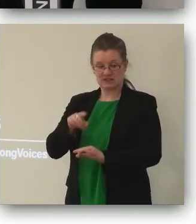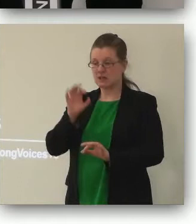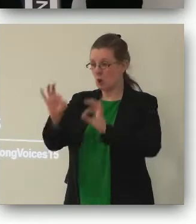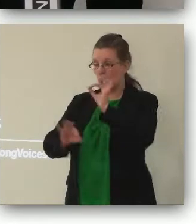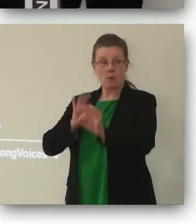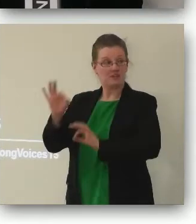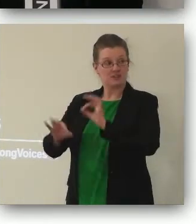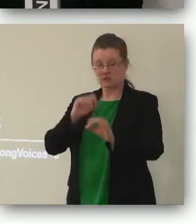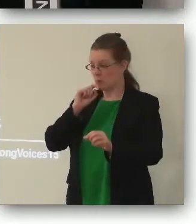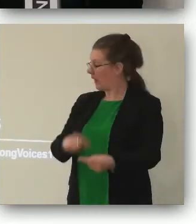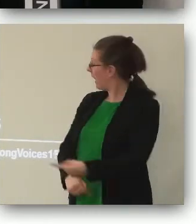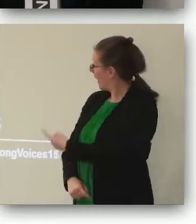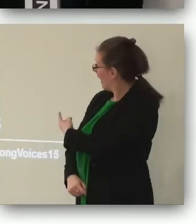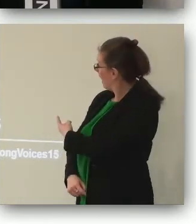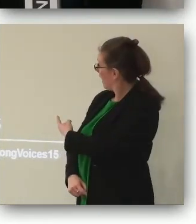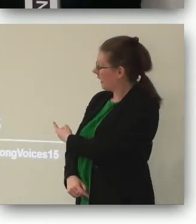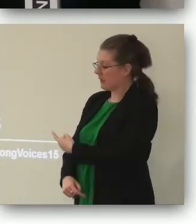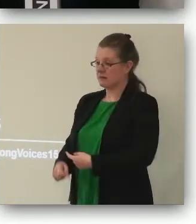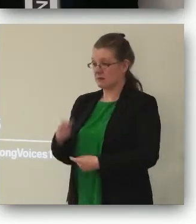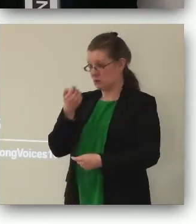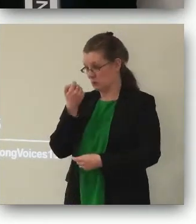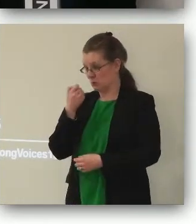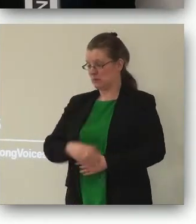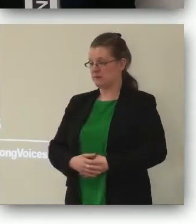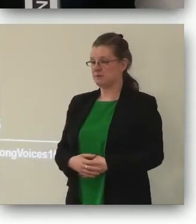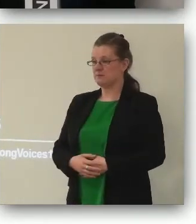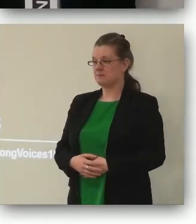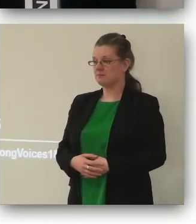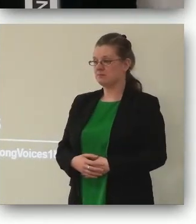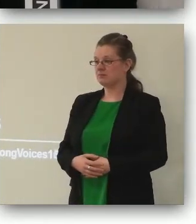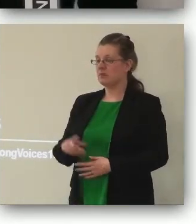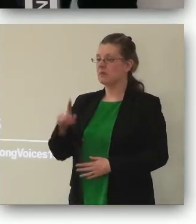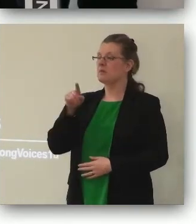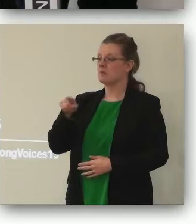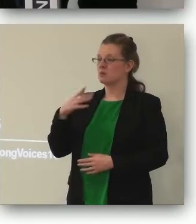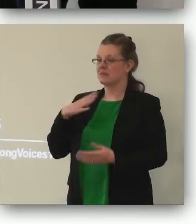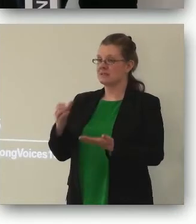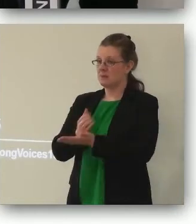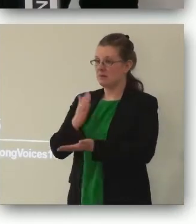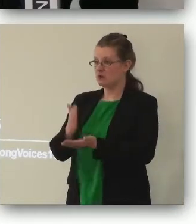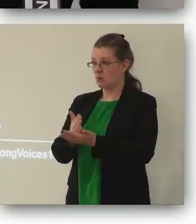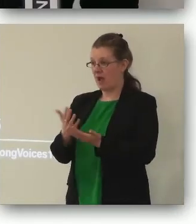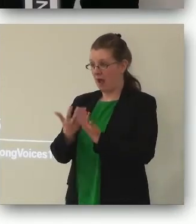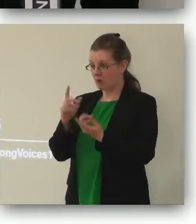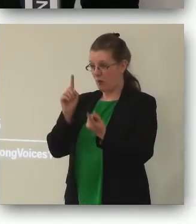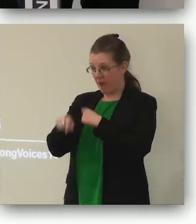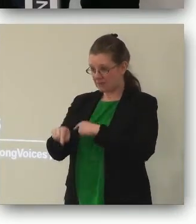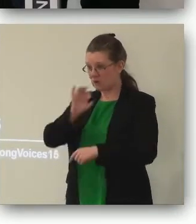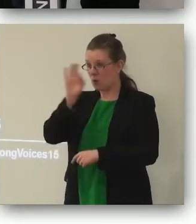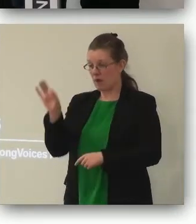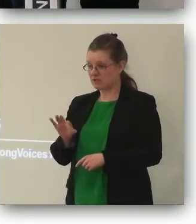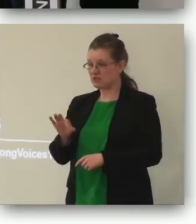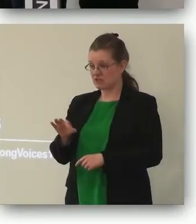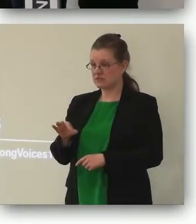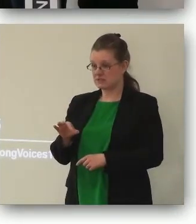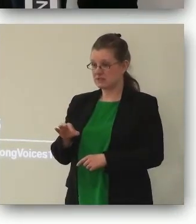on the projections in a minute. But first of all, just to make sure we know how to answer these questions, because that's what you're able